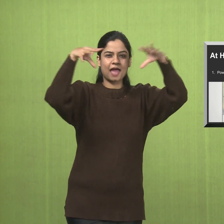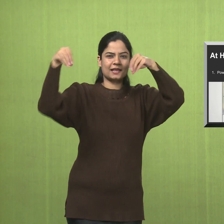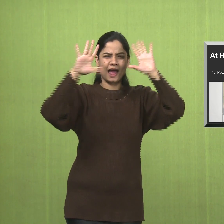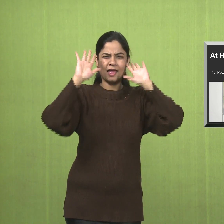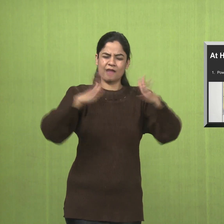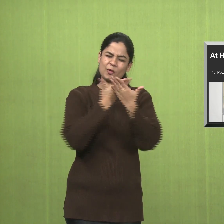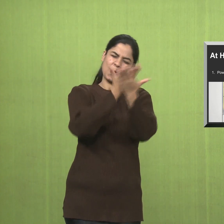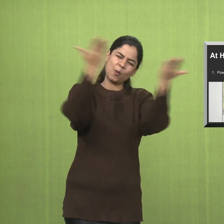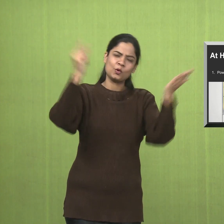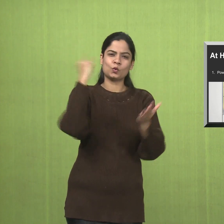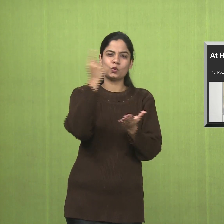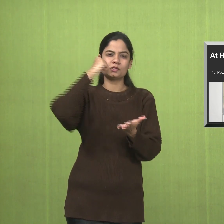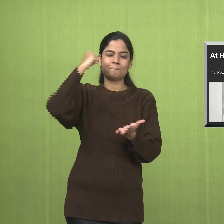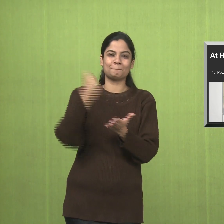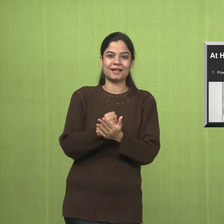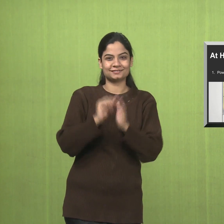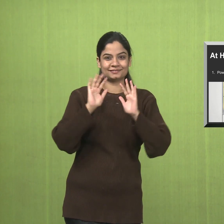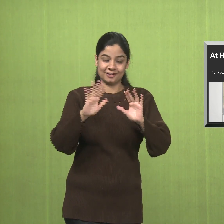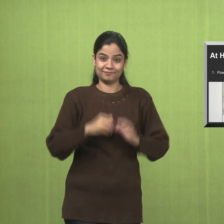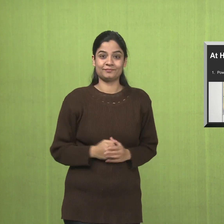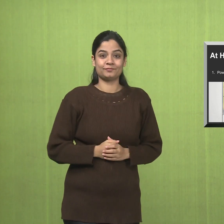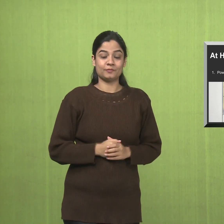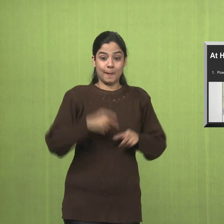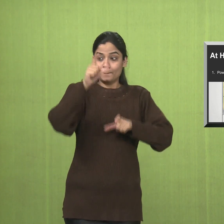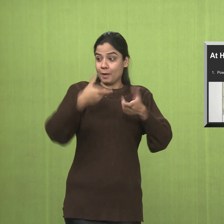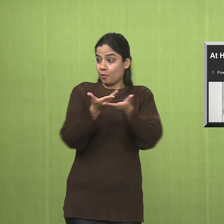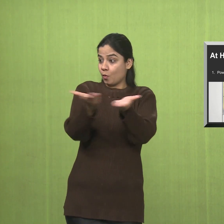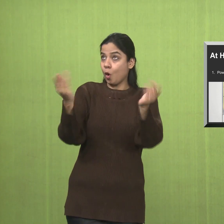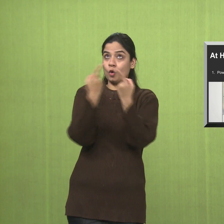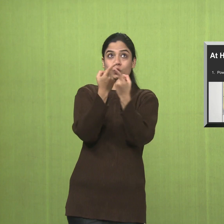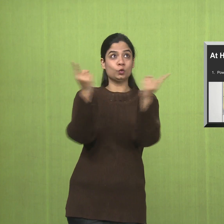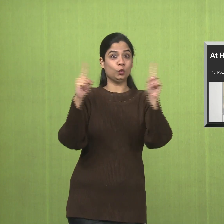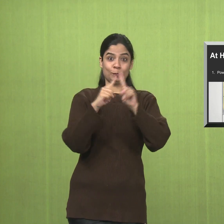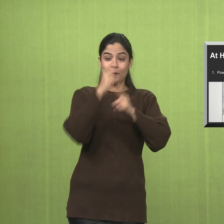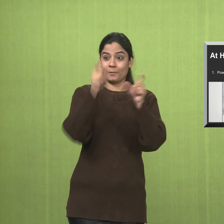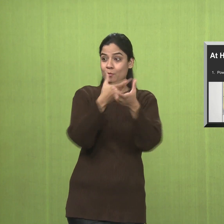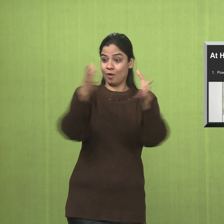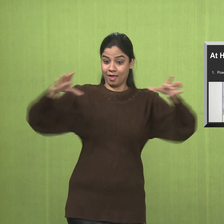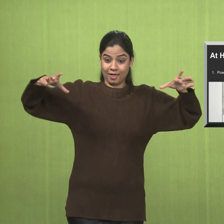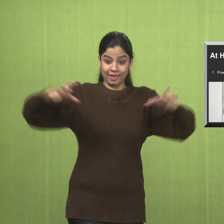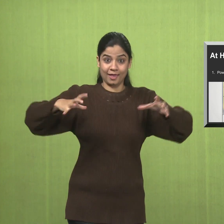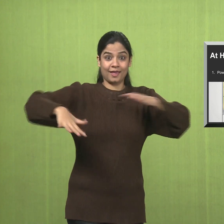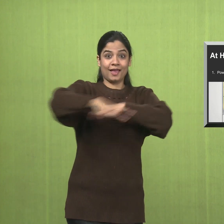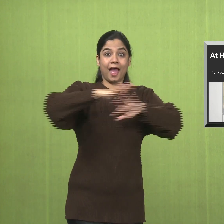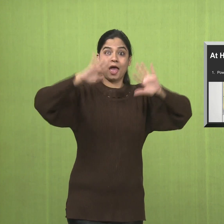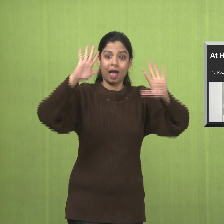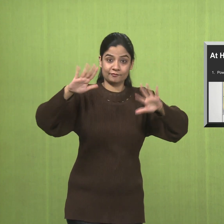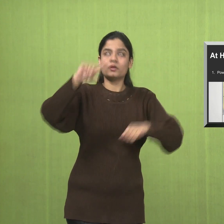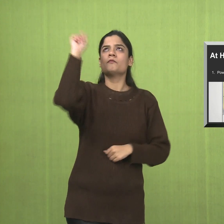use power, you use electricity. We do use that every day. So whenever you're in a room, you use